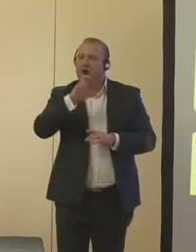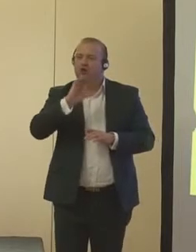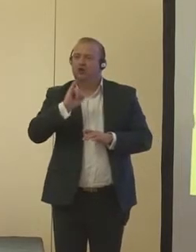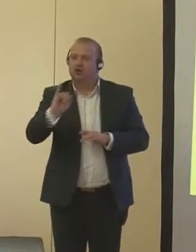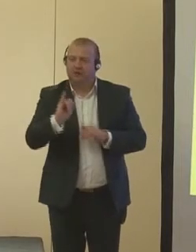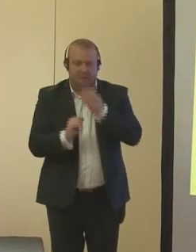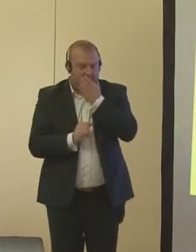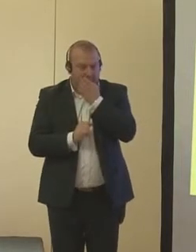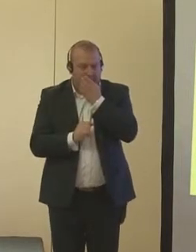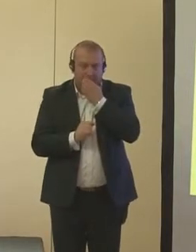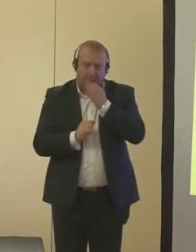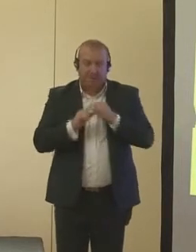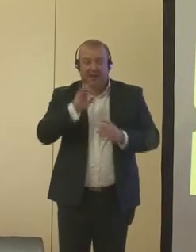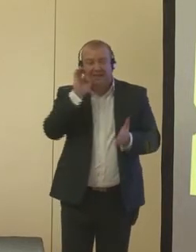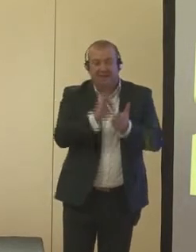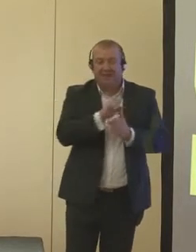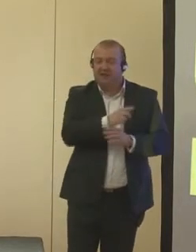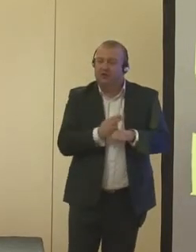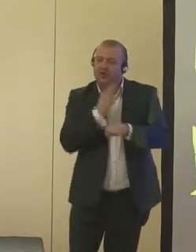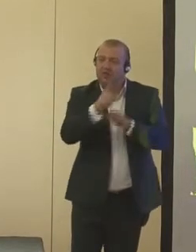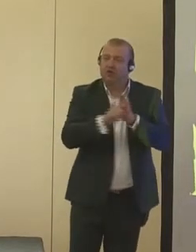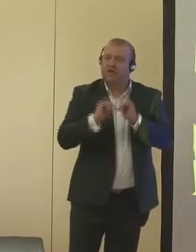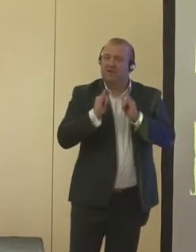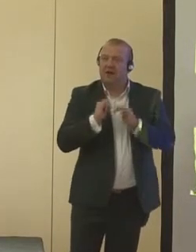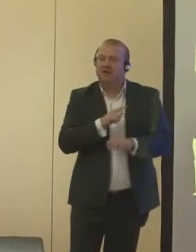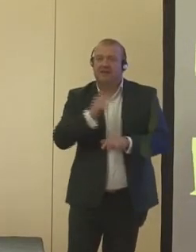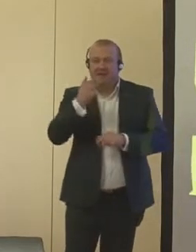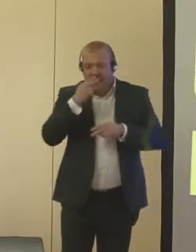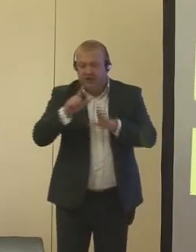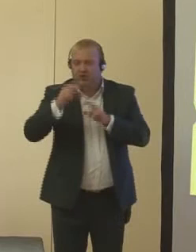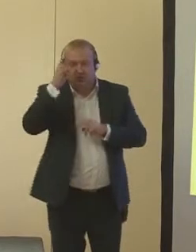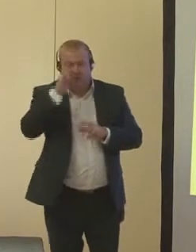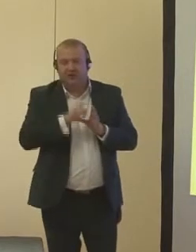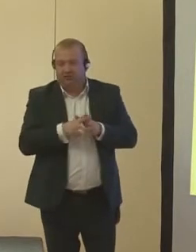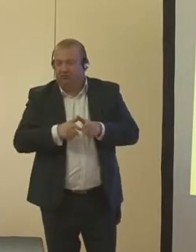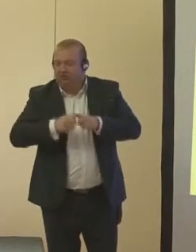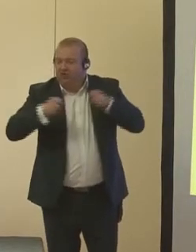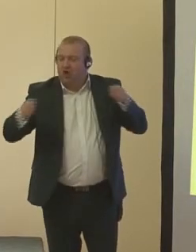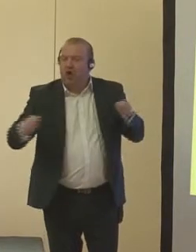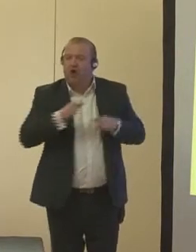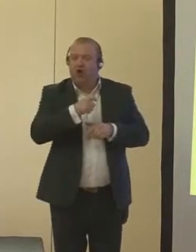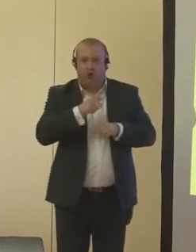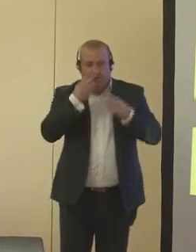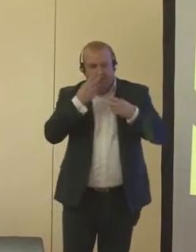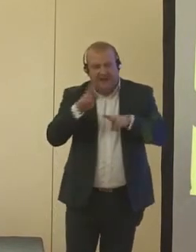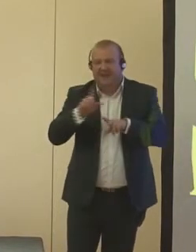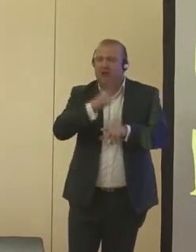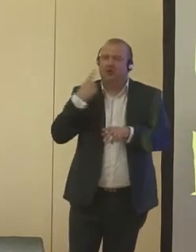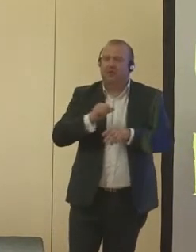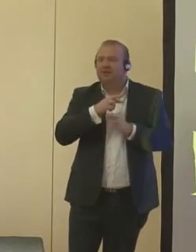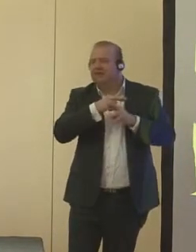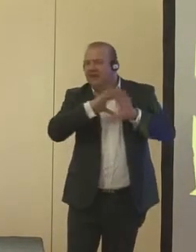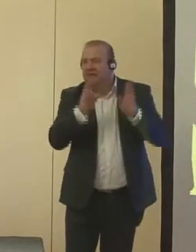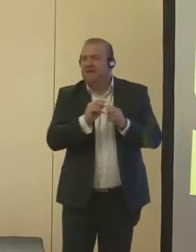to be considered in its widest interpretation, so to include all people with disabilities, with special needs, with